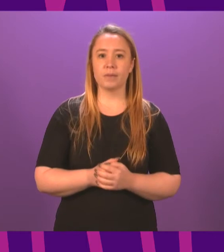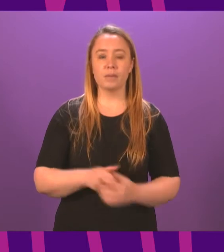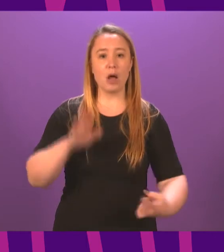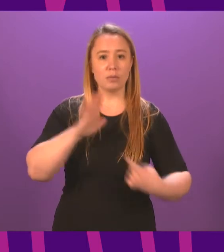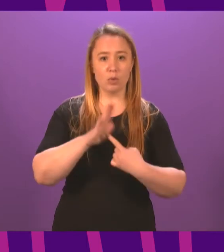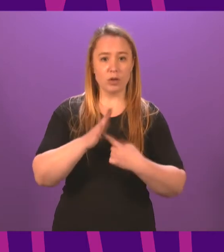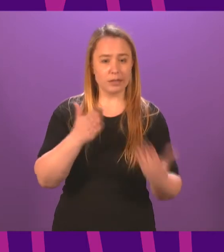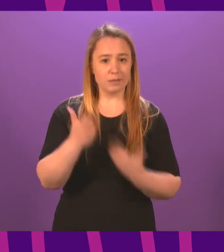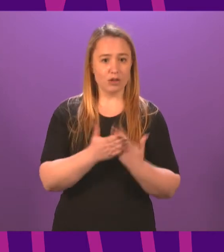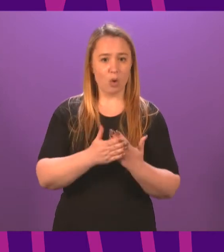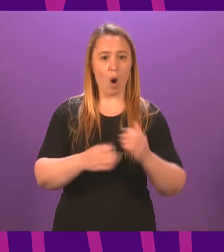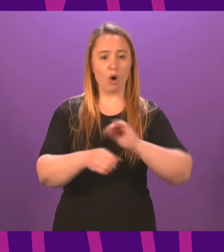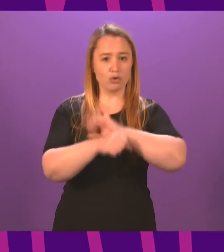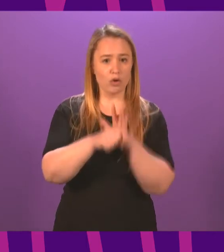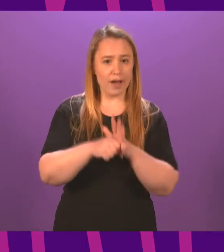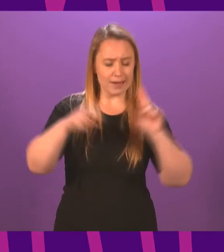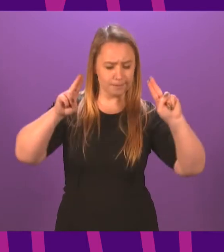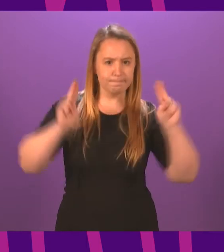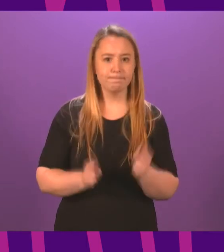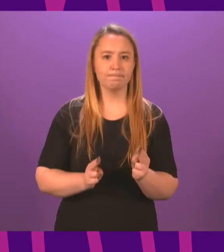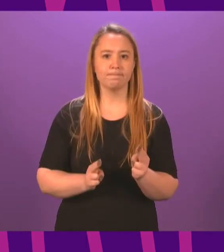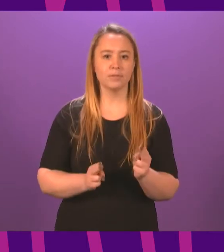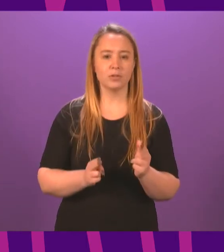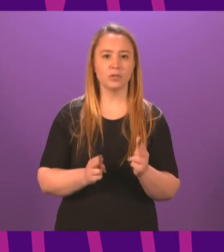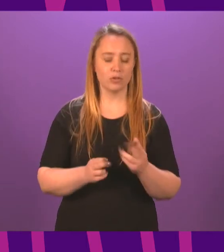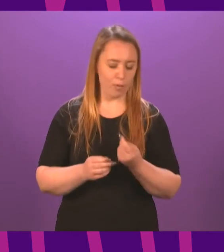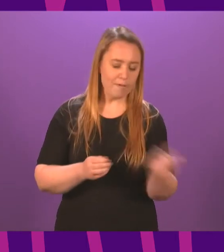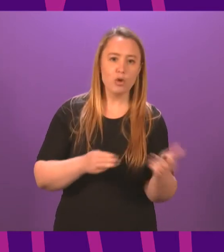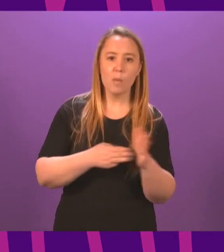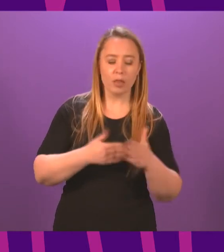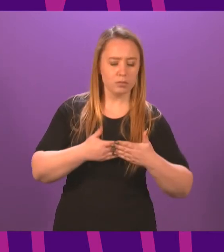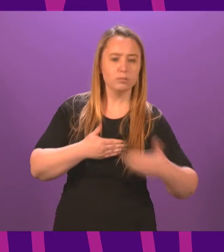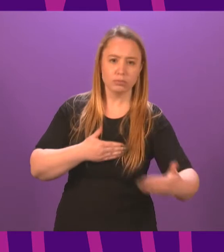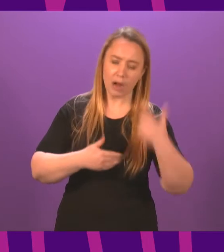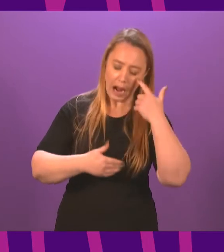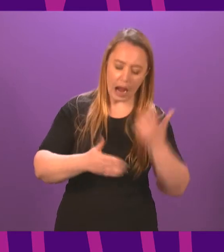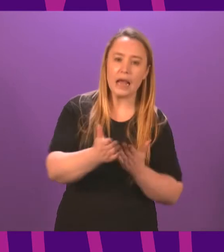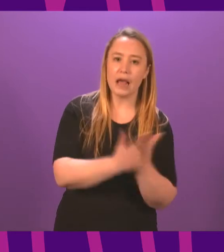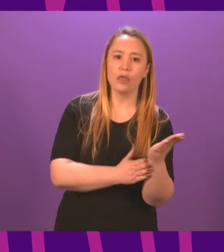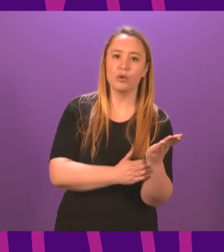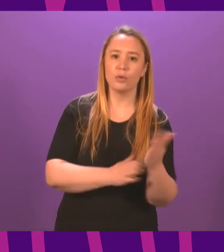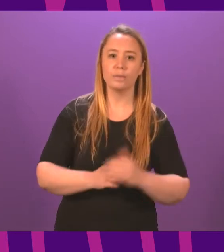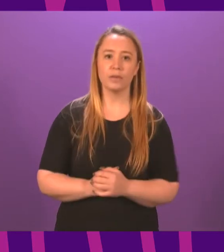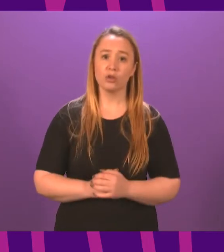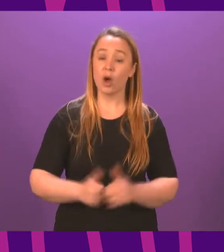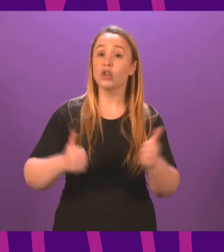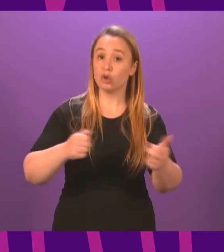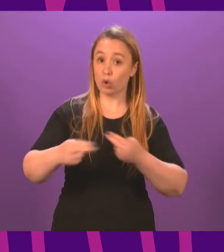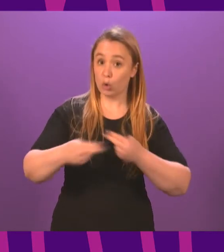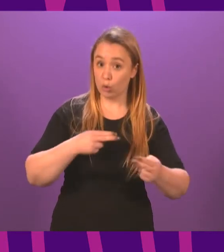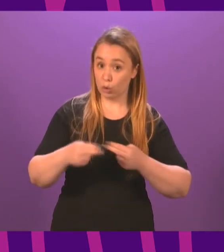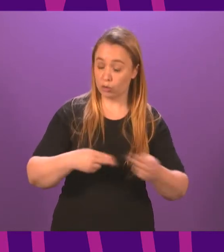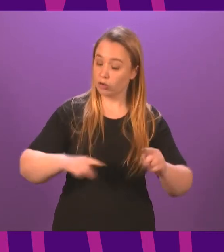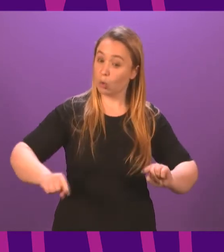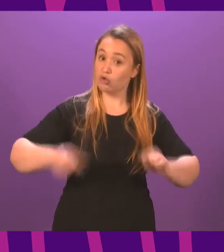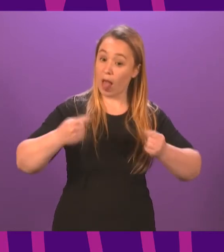virus at bay as best we can to get through the next few months. All of this is very welcome news and shows that whilst there are still